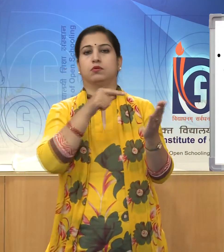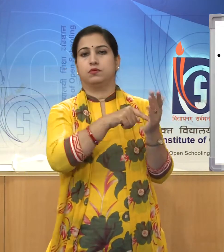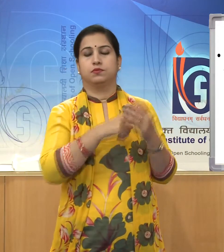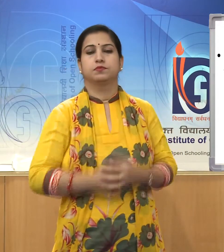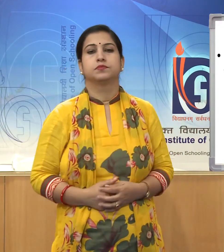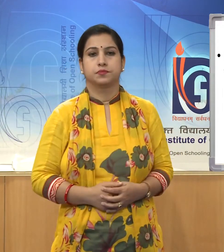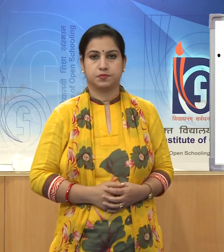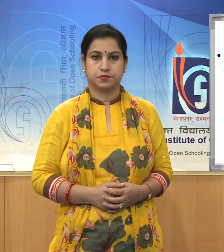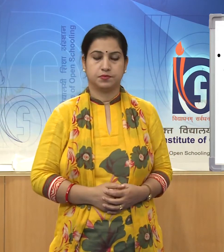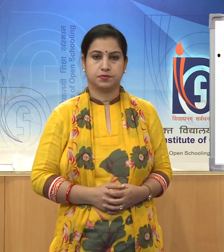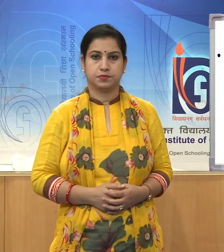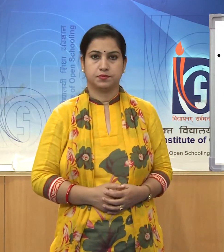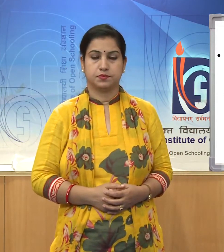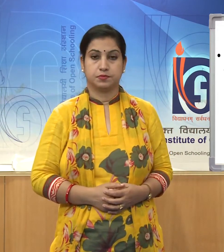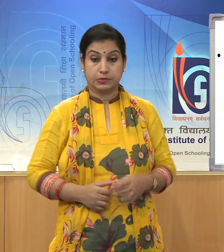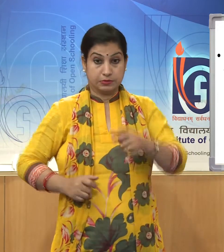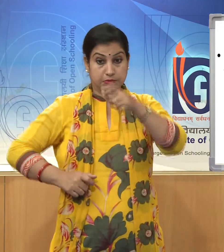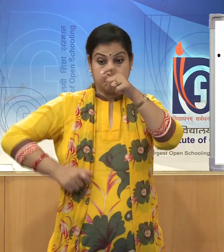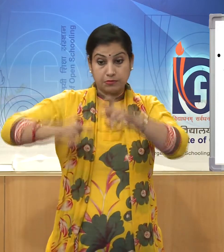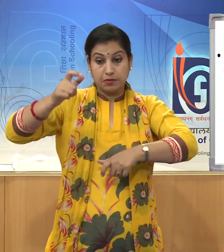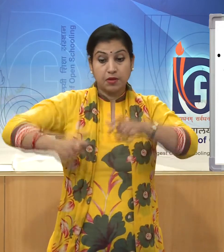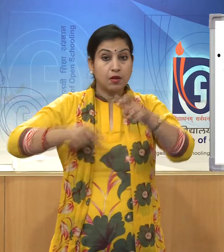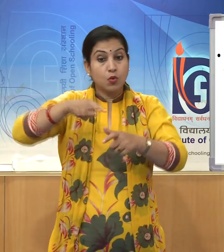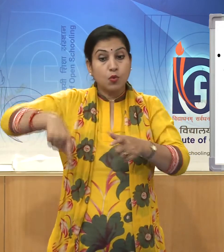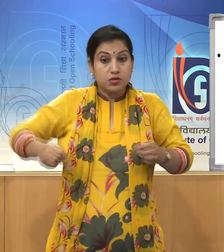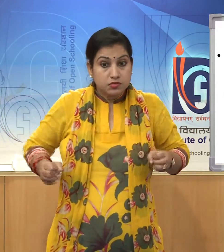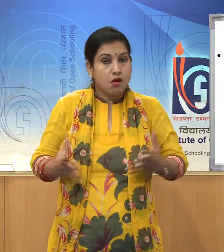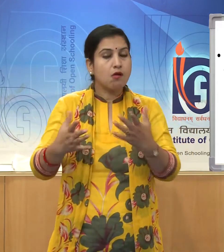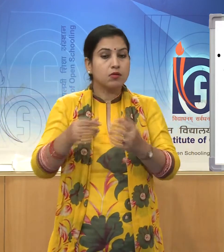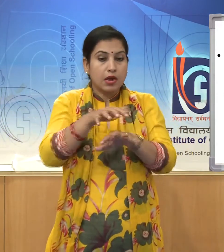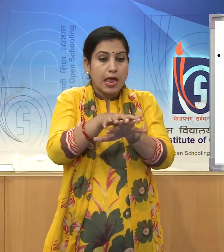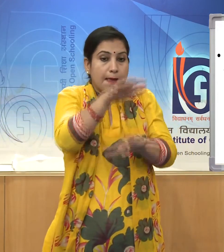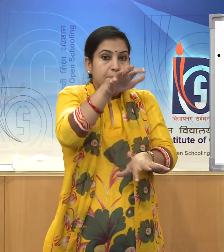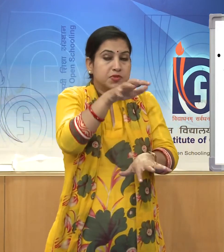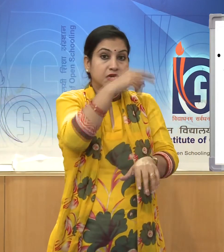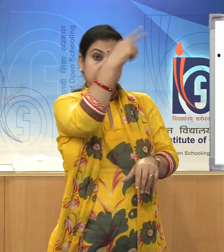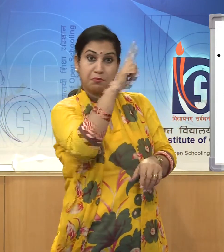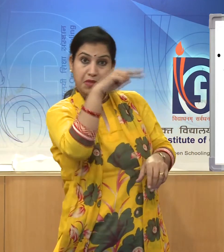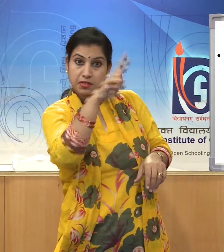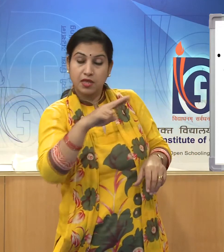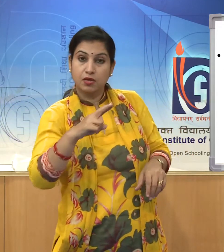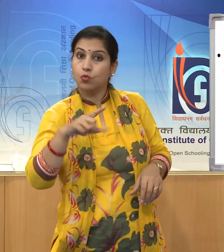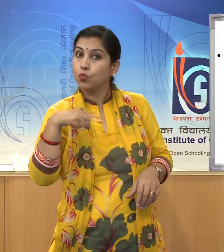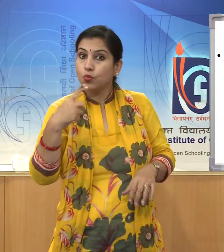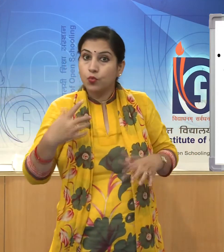The pioneers of abstract paintings are